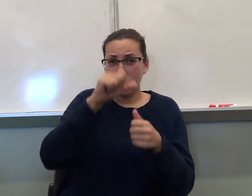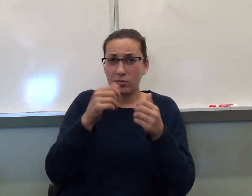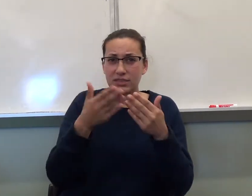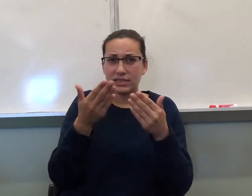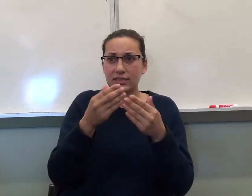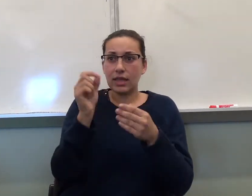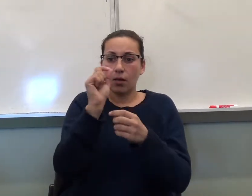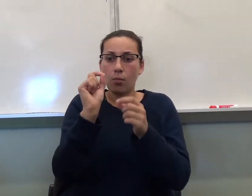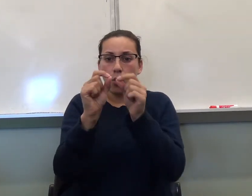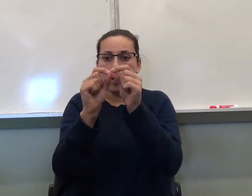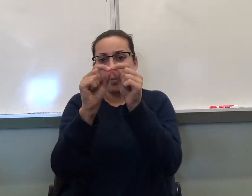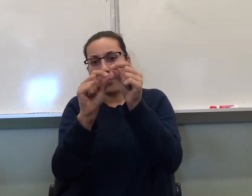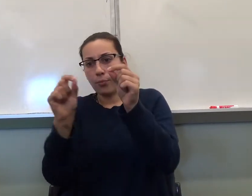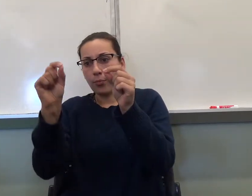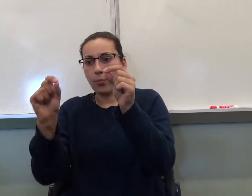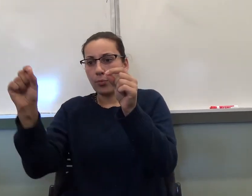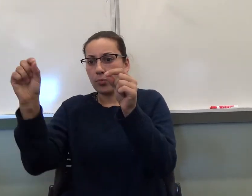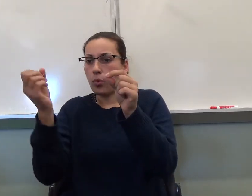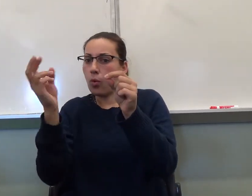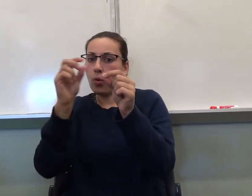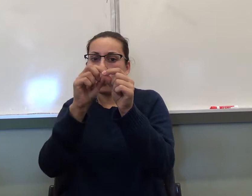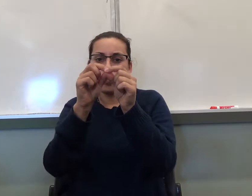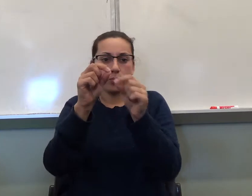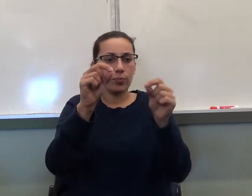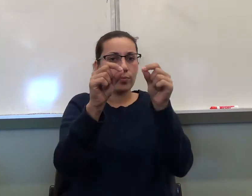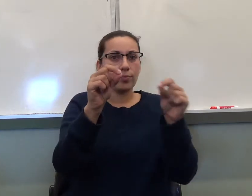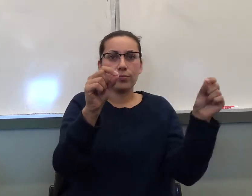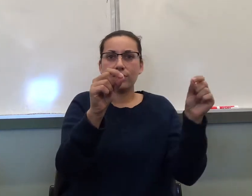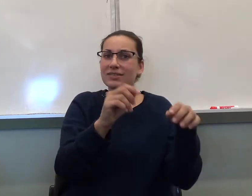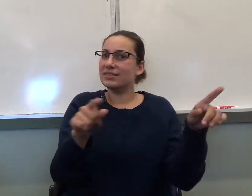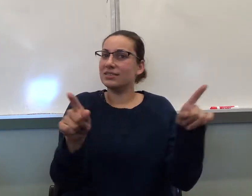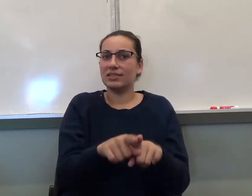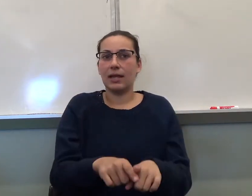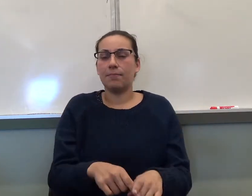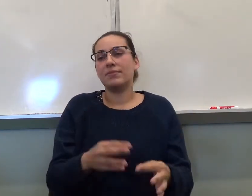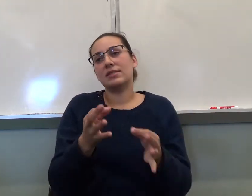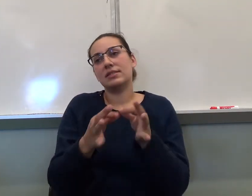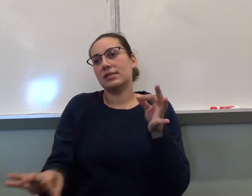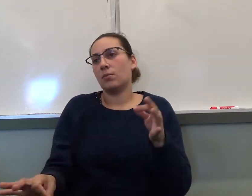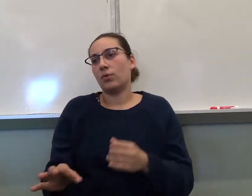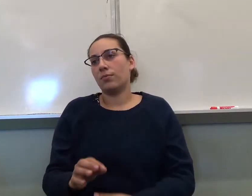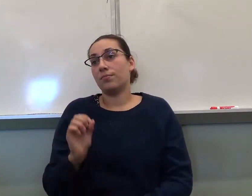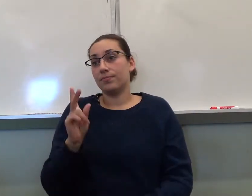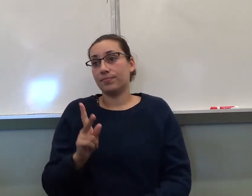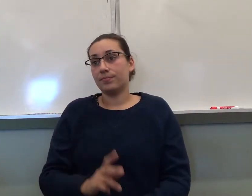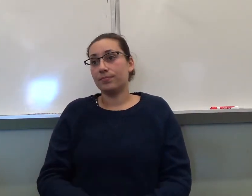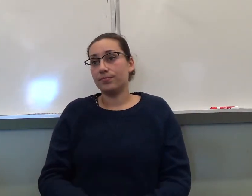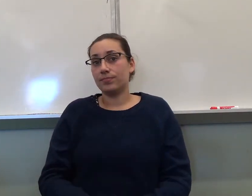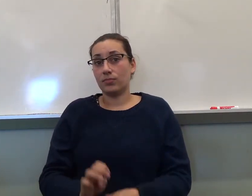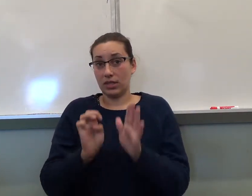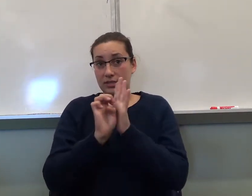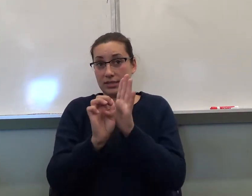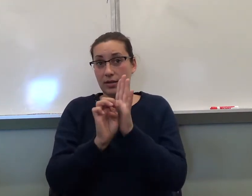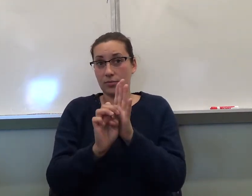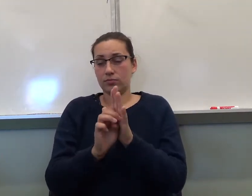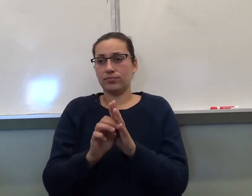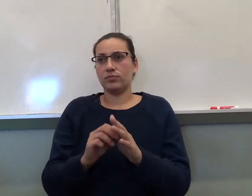do. Same thing with the metric system. Very simple. To give you some historical background there,